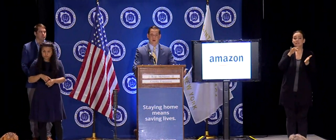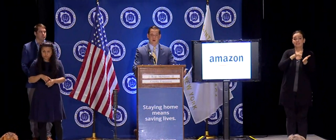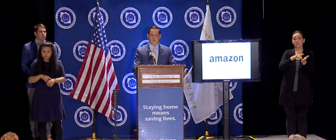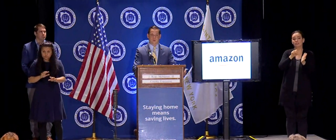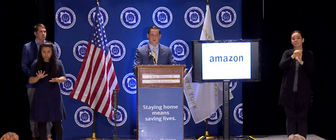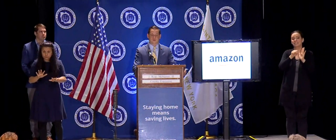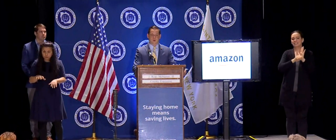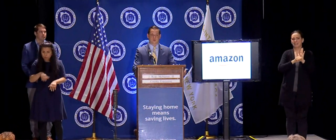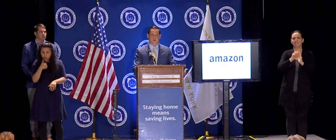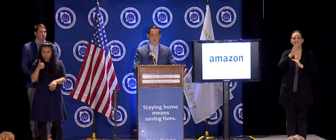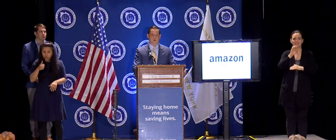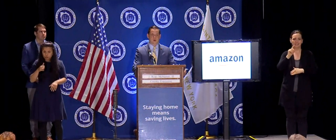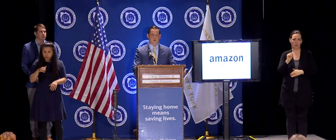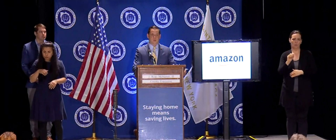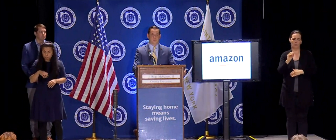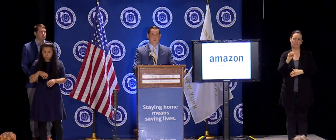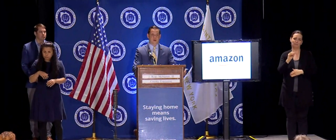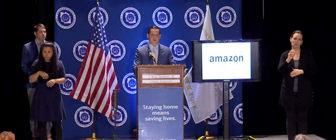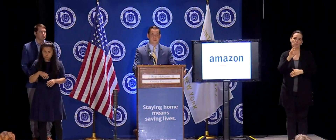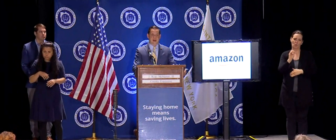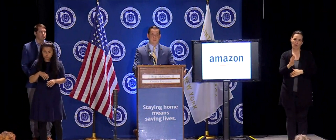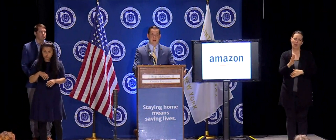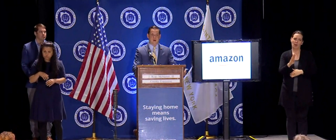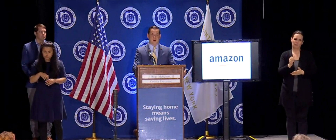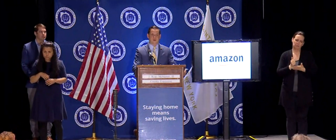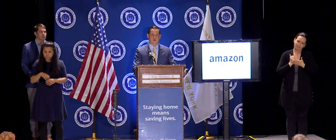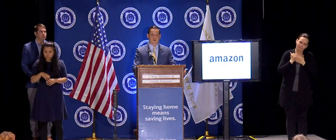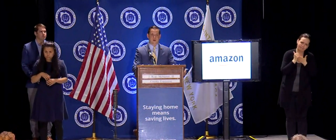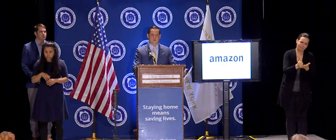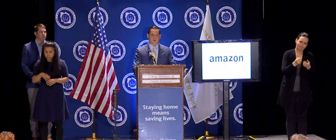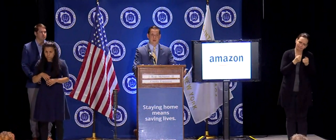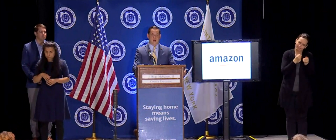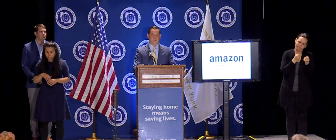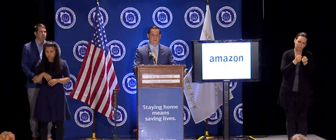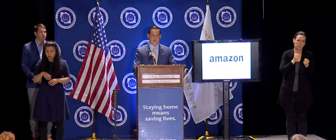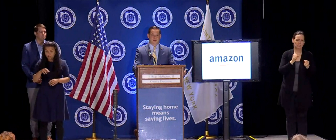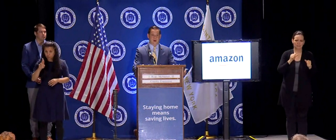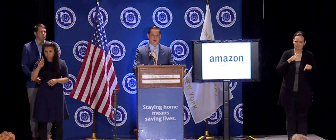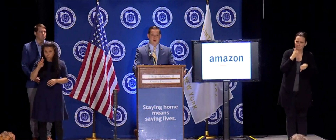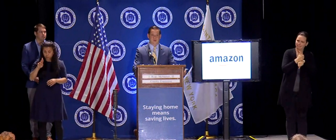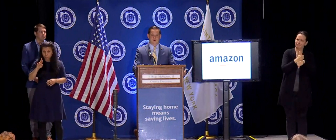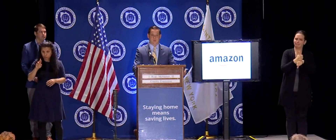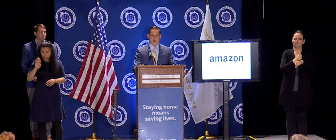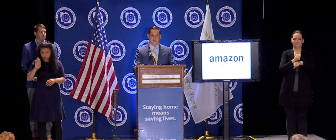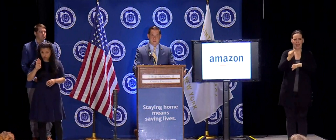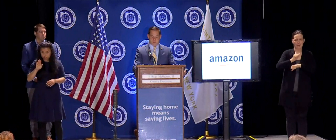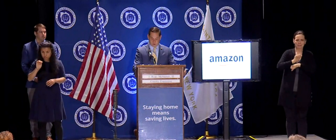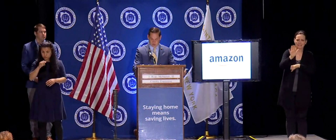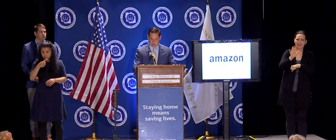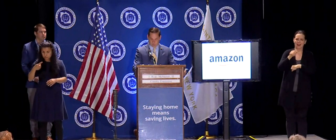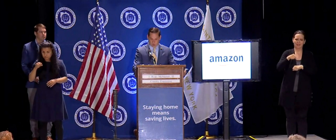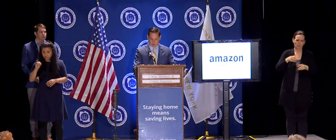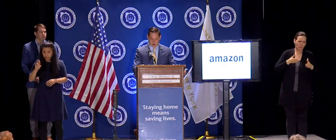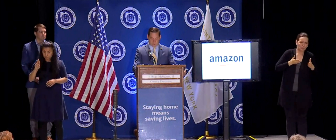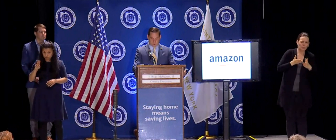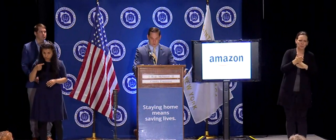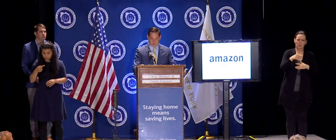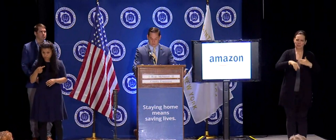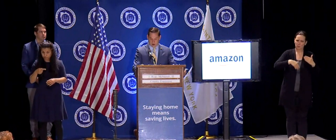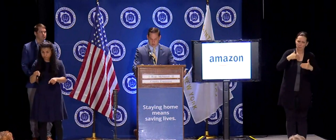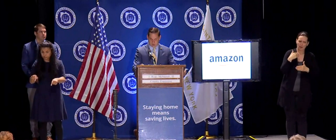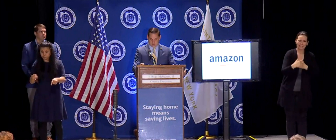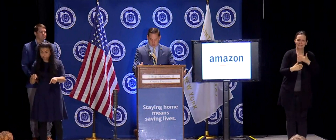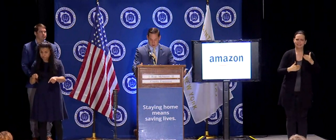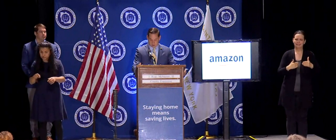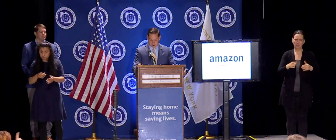working with these folks for a period of time on and off and really helped us through the process building that rapport, and Rob, we'll